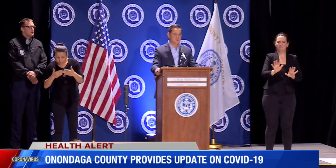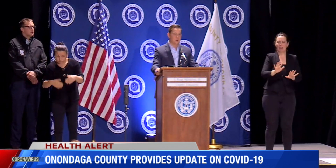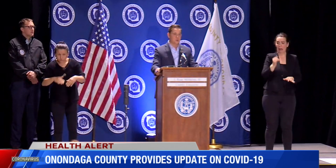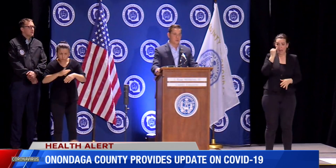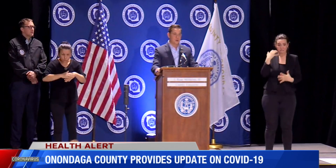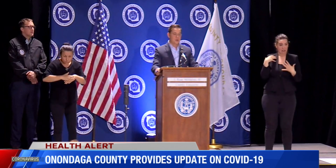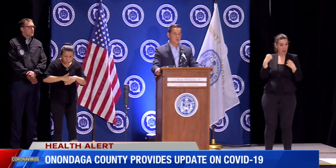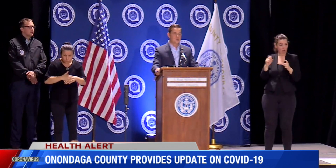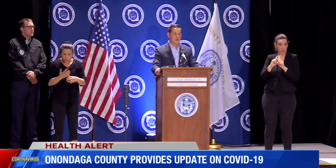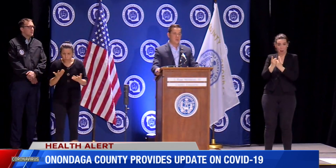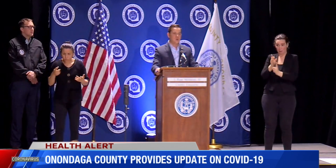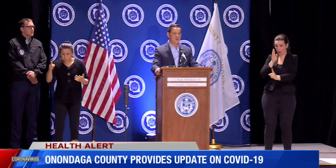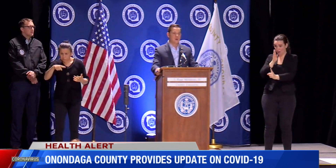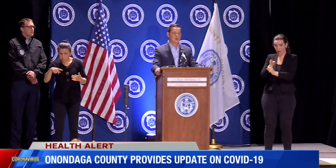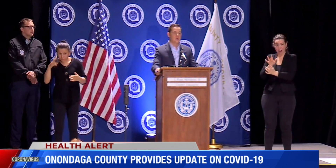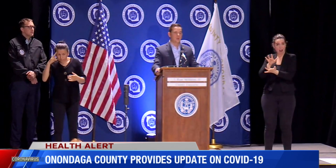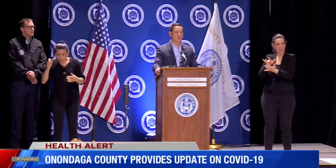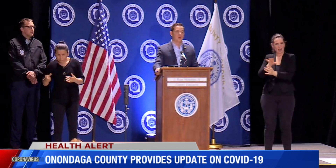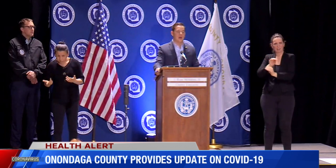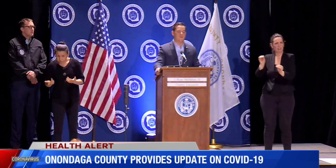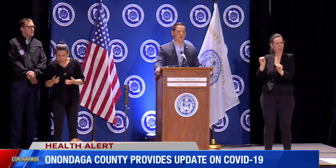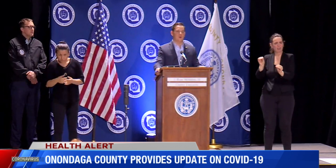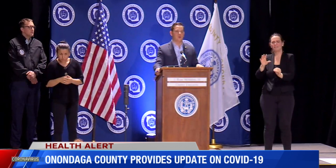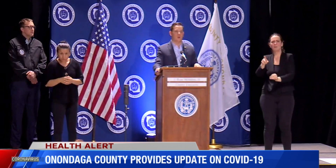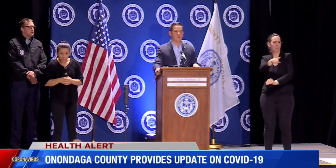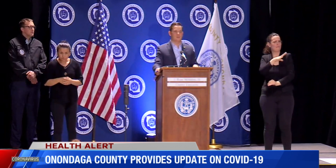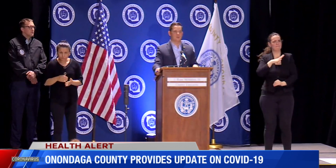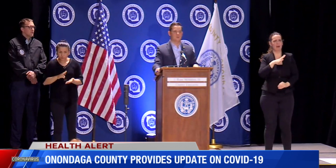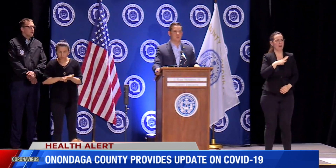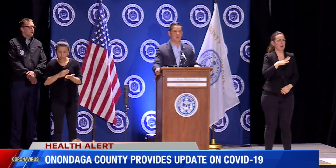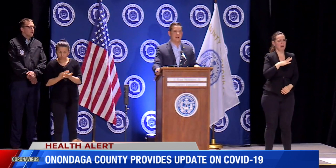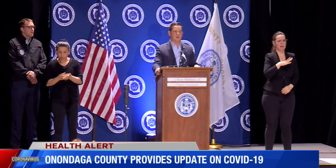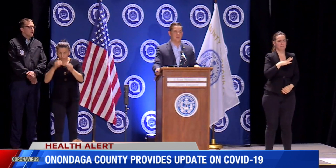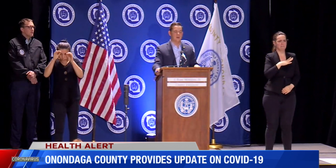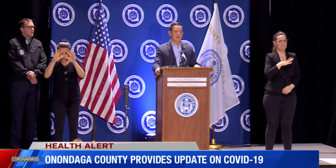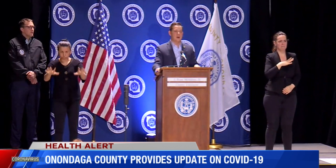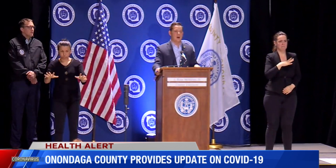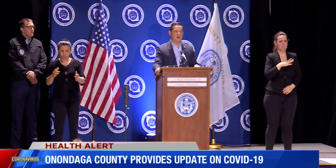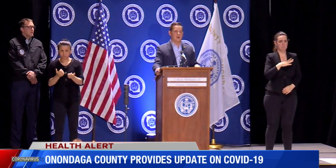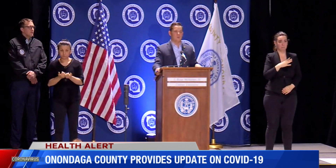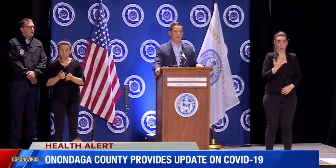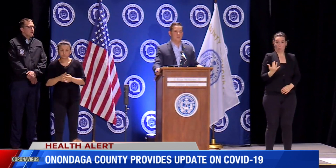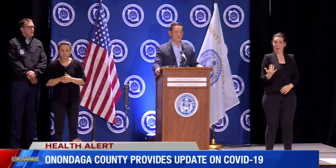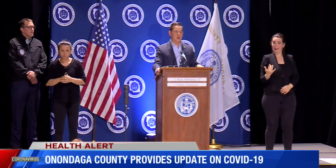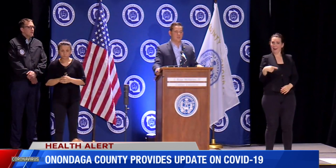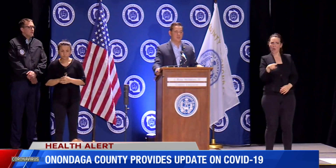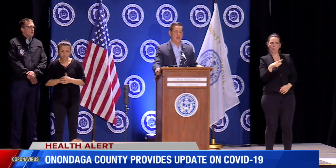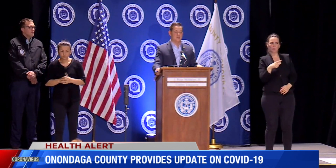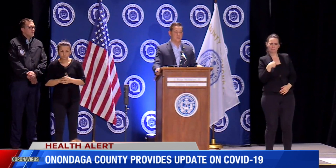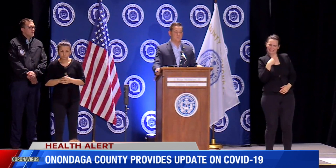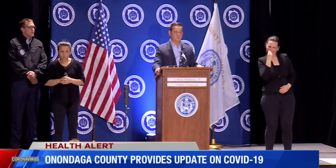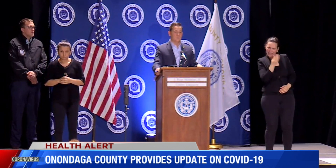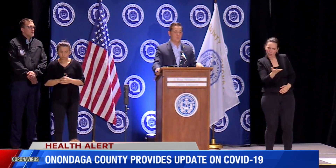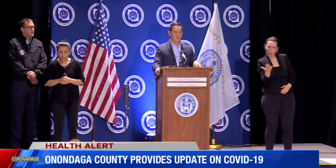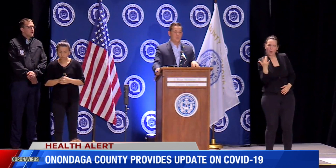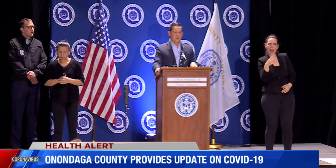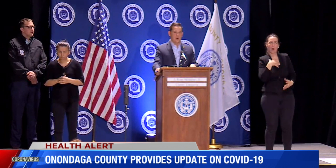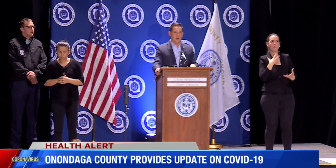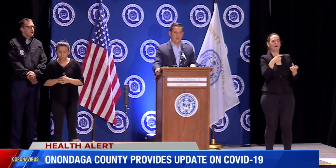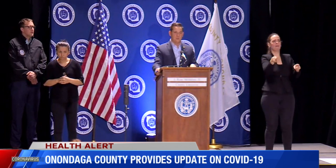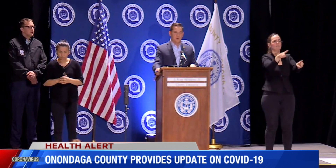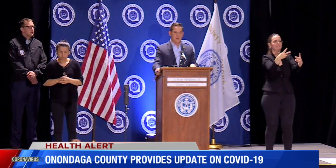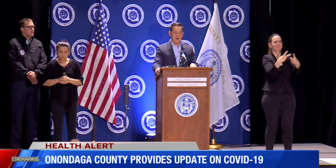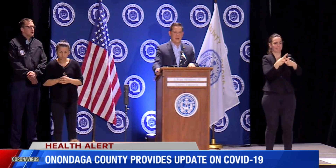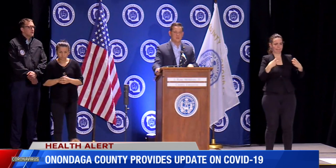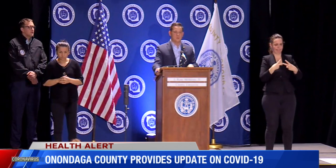not had exposure, so that you can look after your symptoms directly and talk to your doctor. We